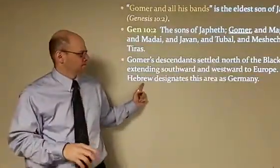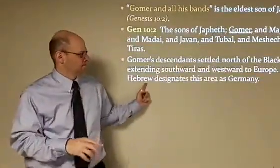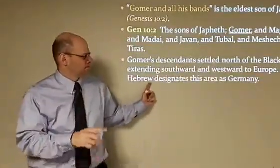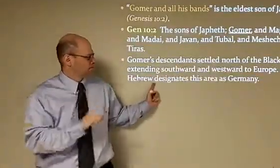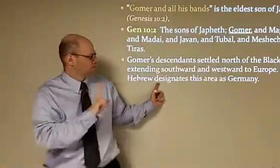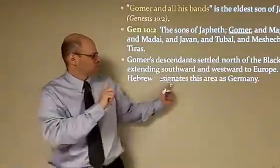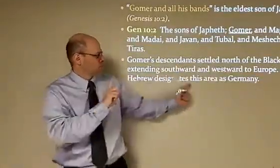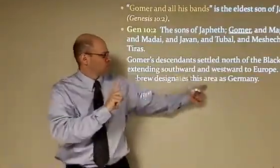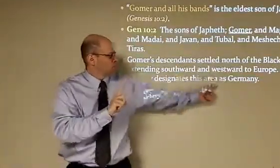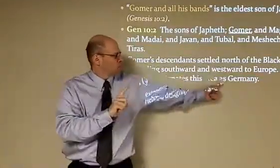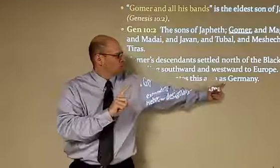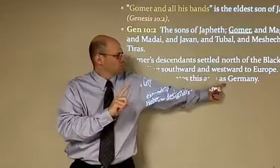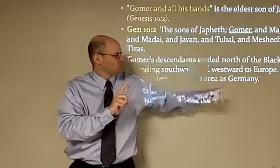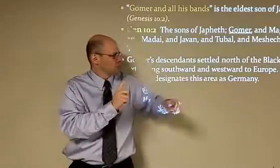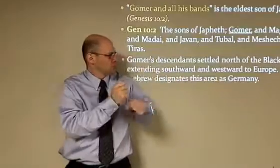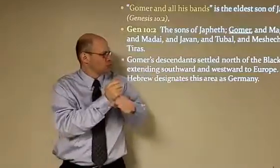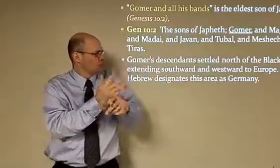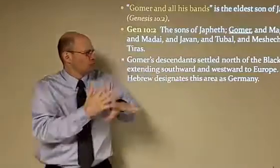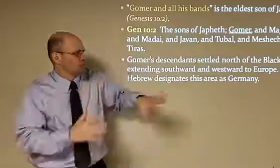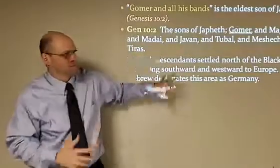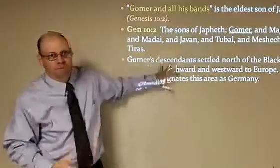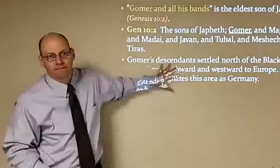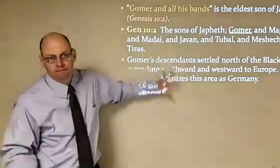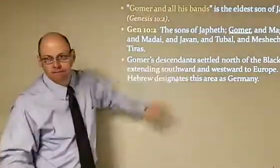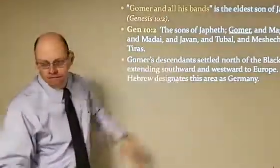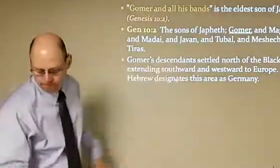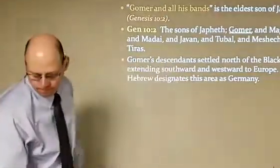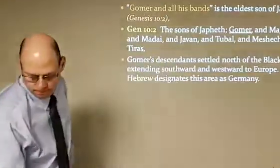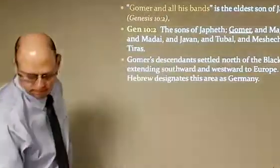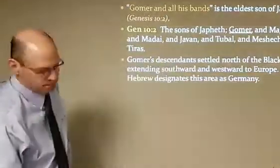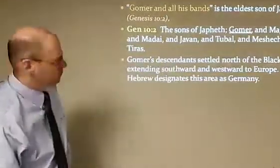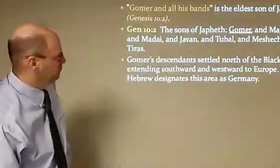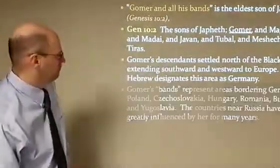Hebrew designates this area as Germany.